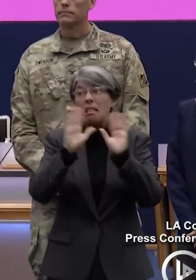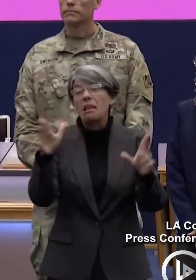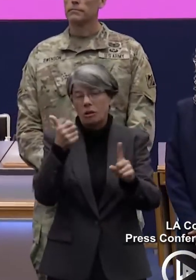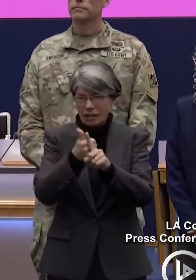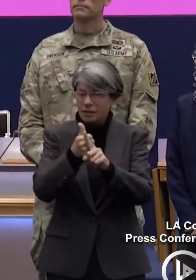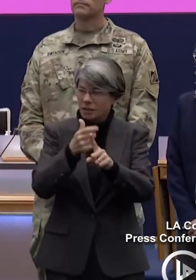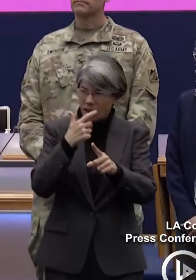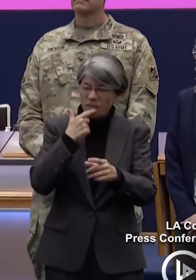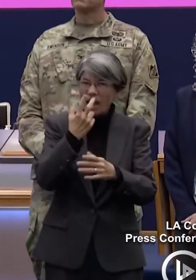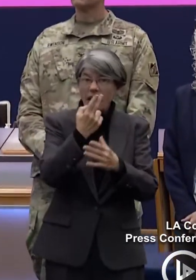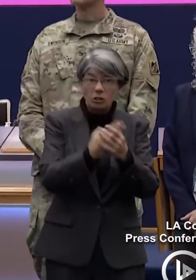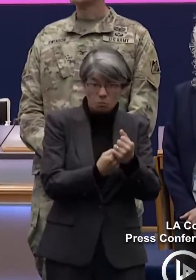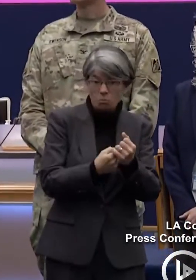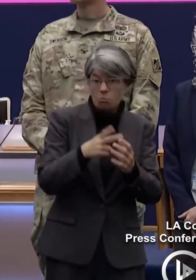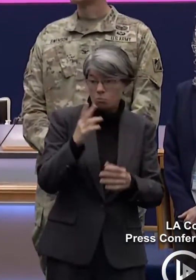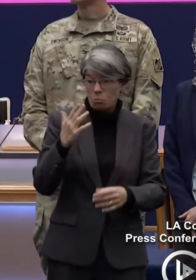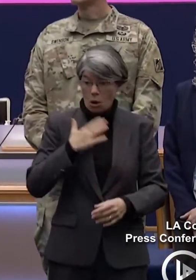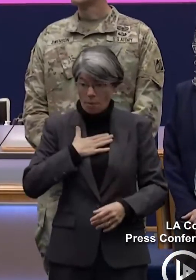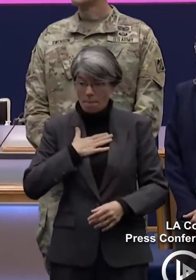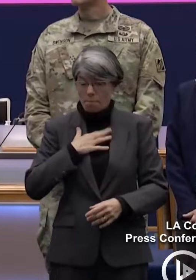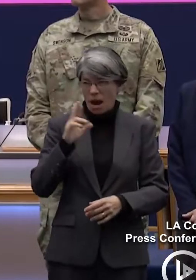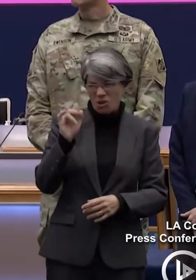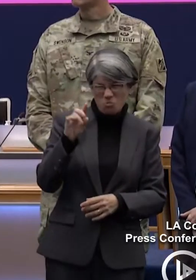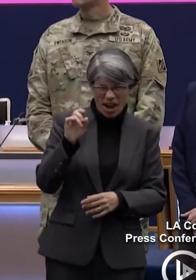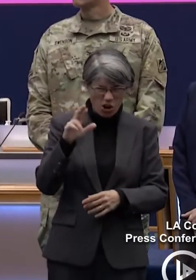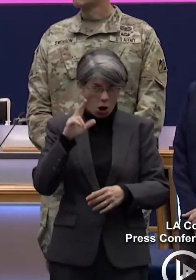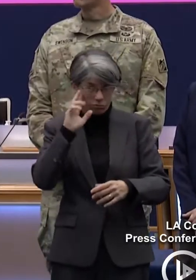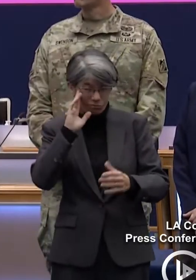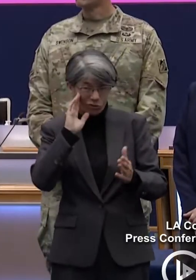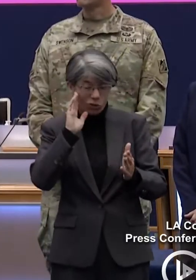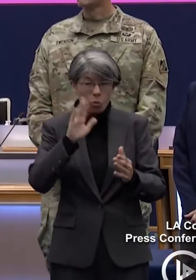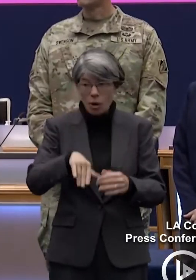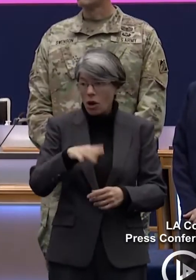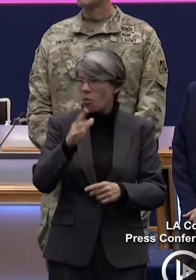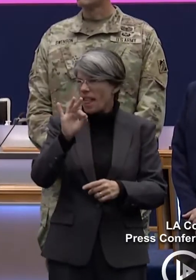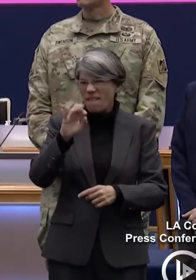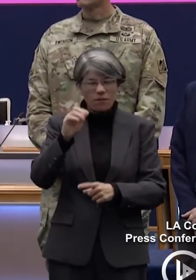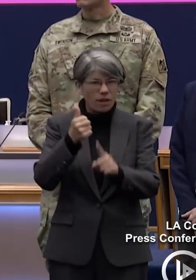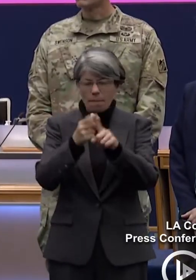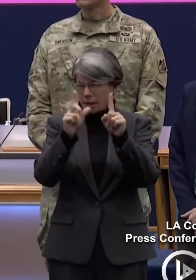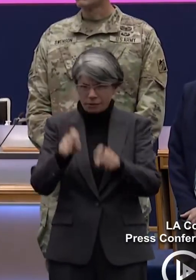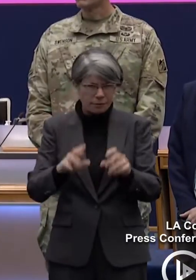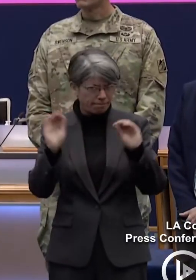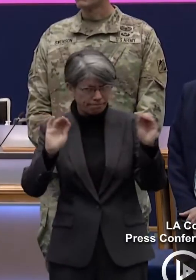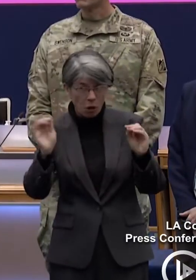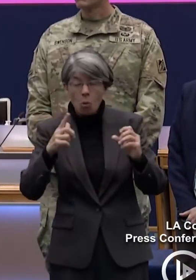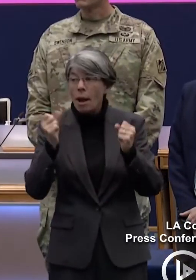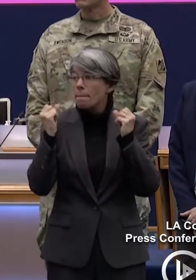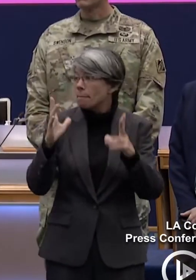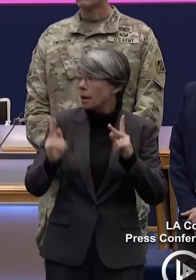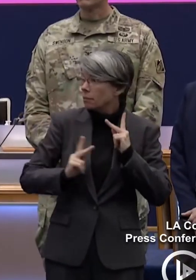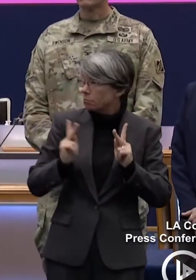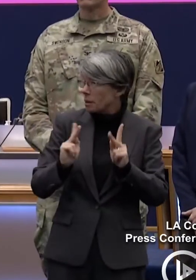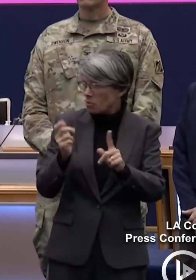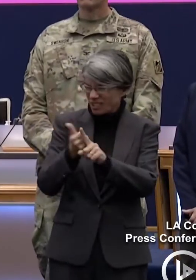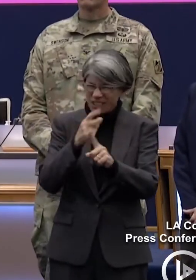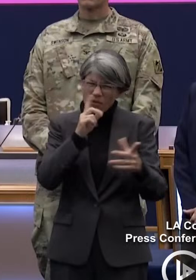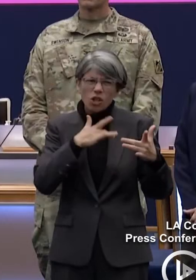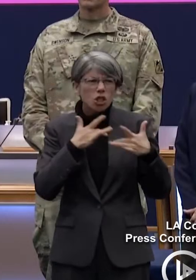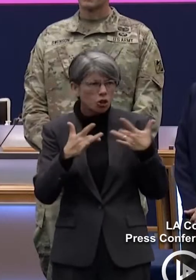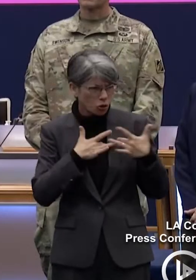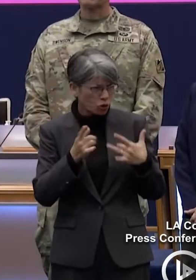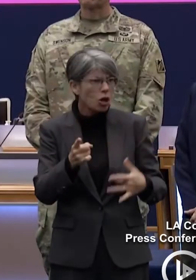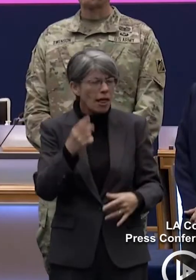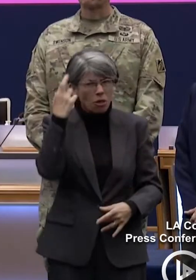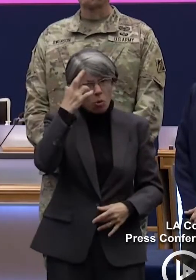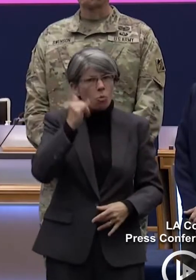is on both Supervisor Horvath and my radar as it relates to the fact that FEMA's not going to test, and we have a lot of residents that are concerned, and